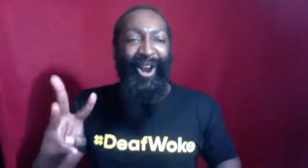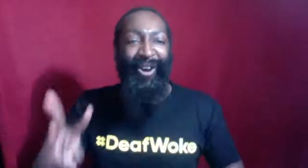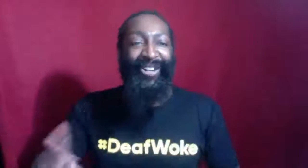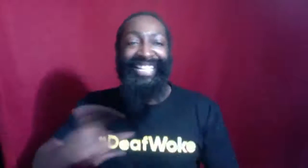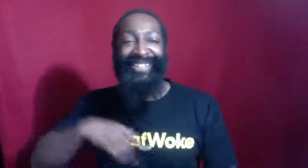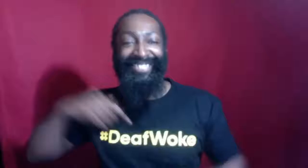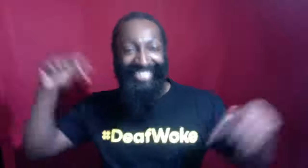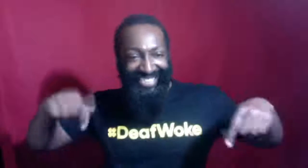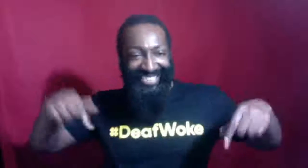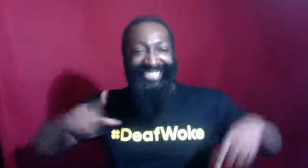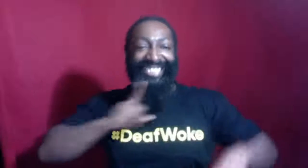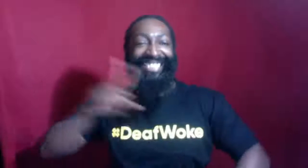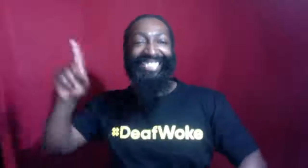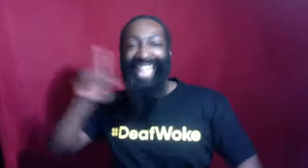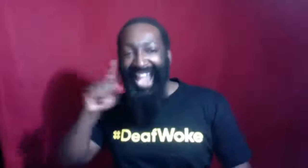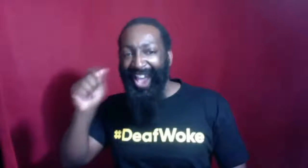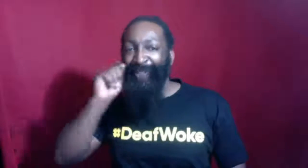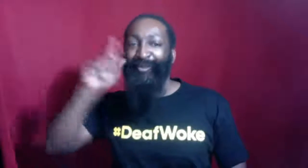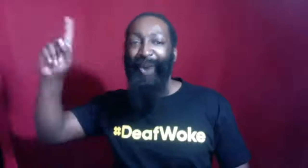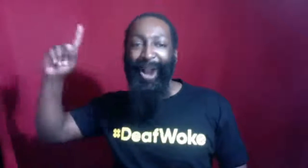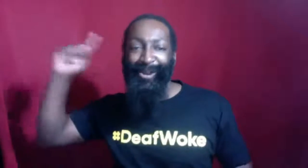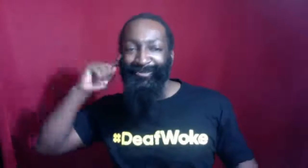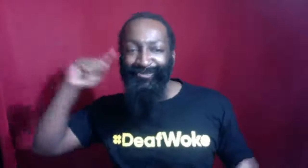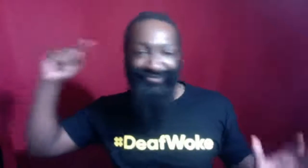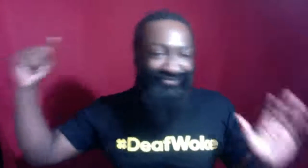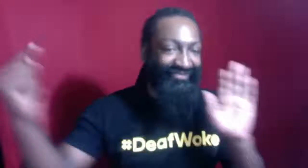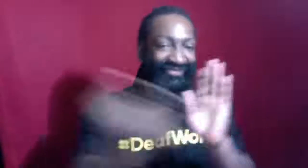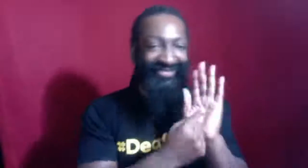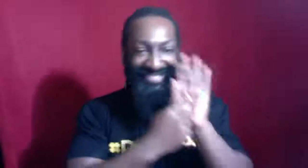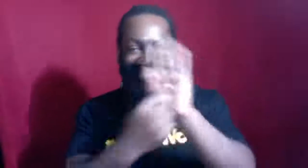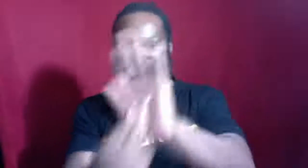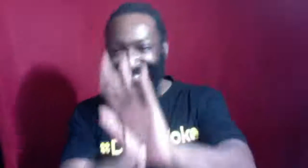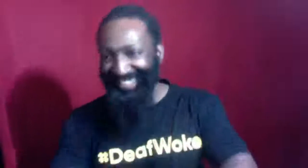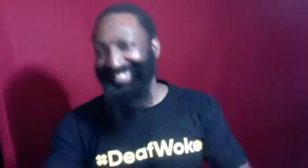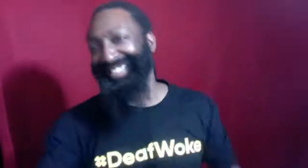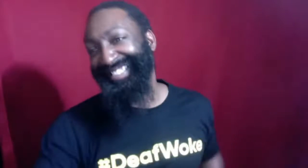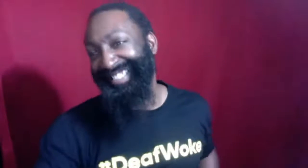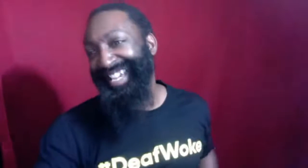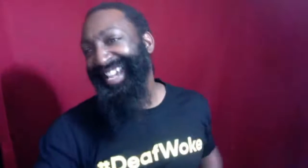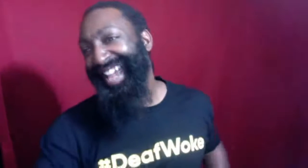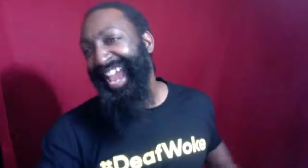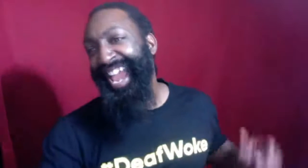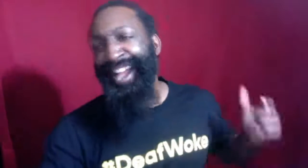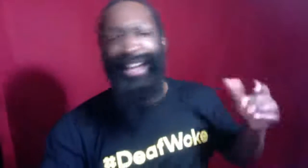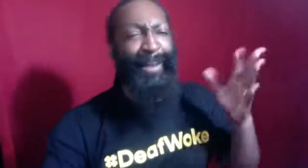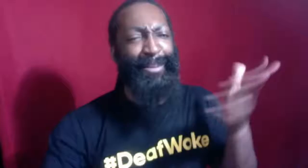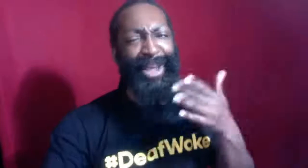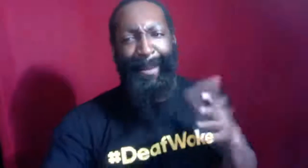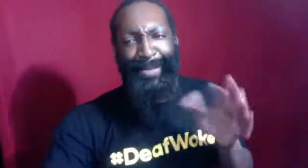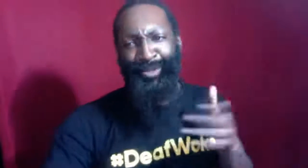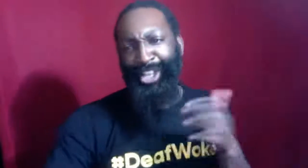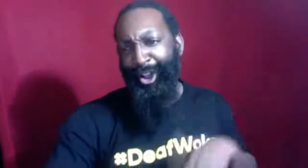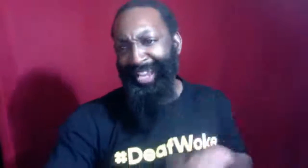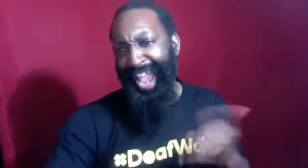also known as PurpleFireCrow. This is Deaf Woke.